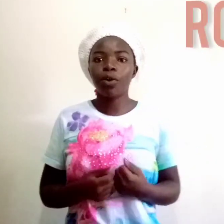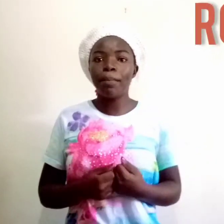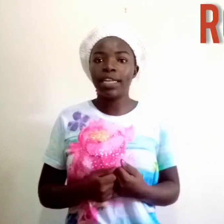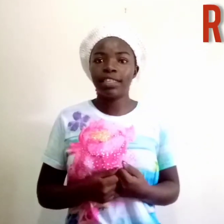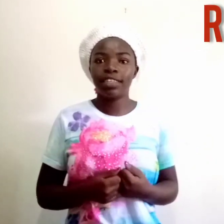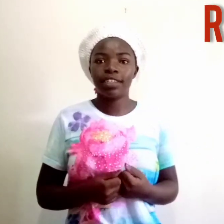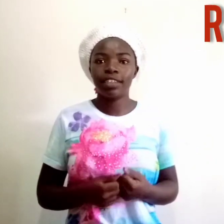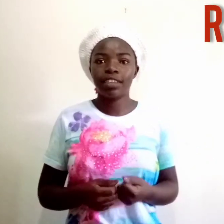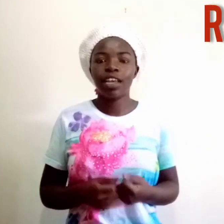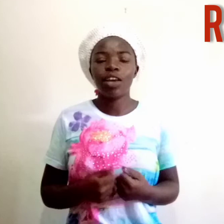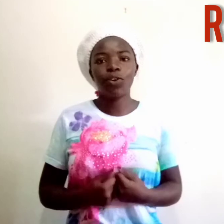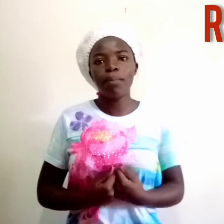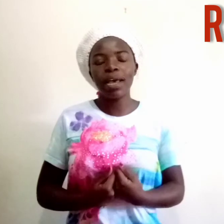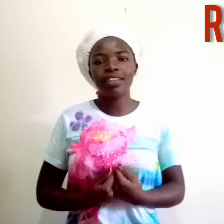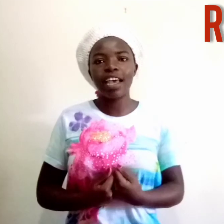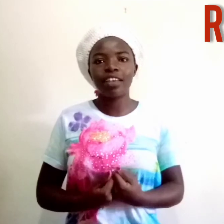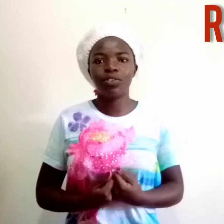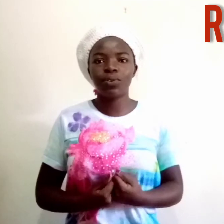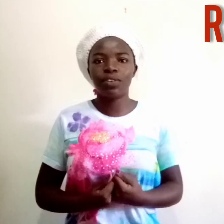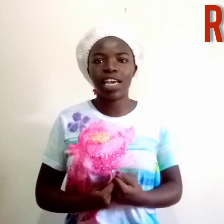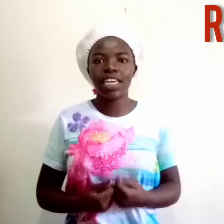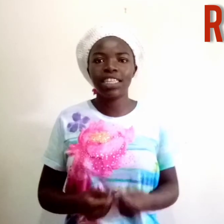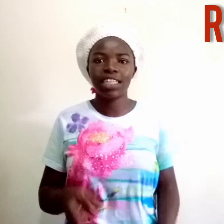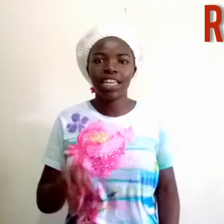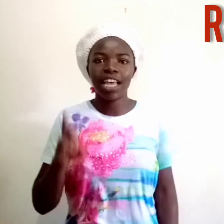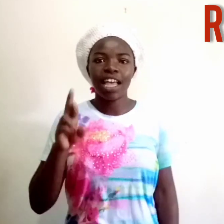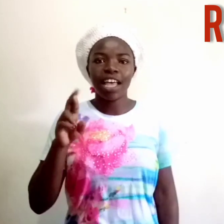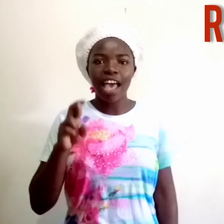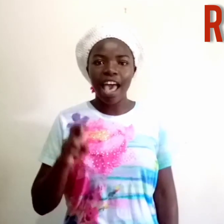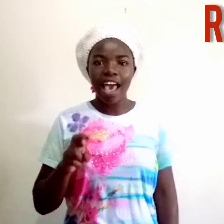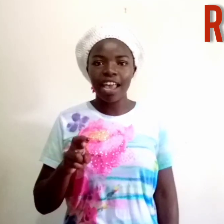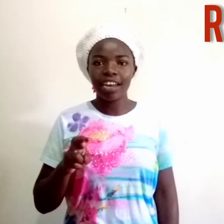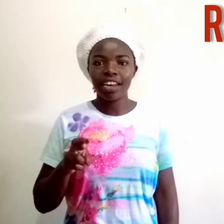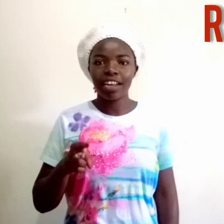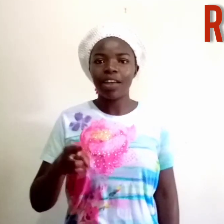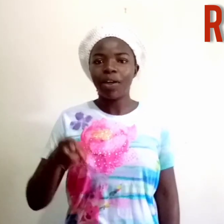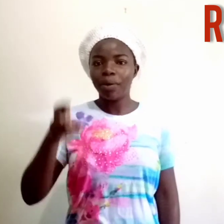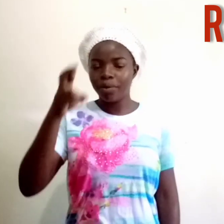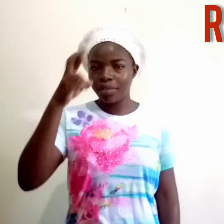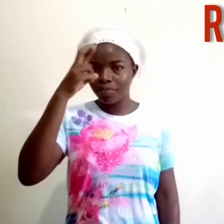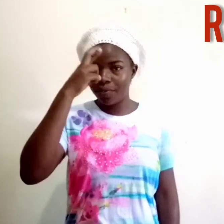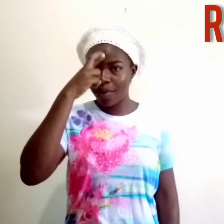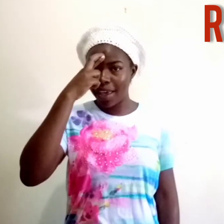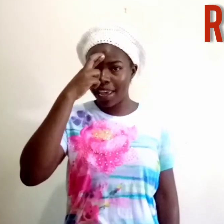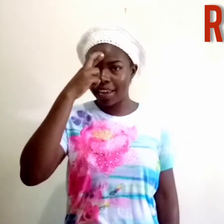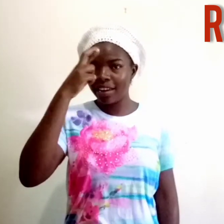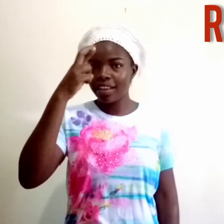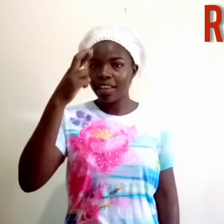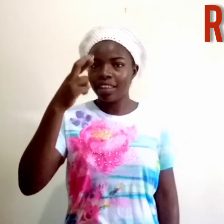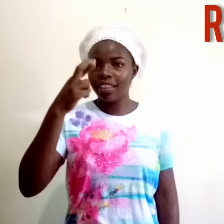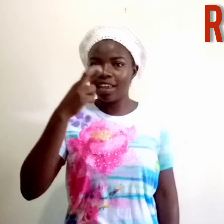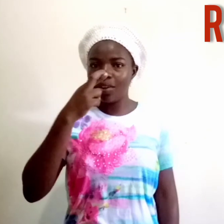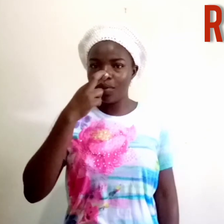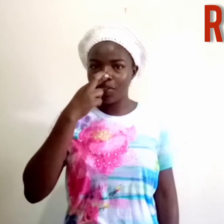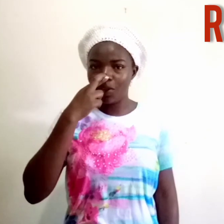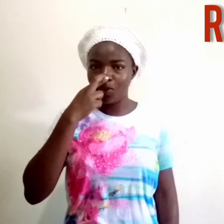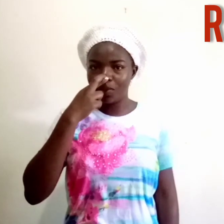Romans. Romans has two signs, R on the forehead, then on the nose.